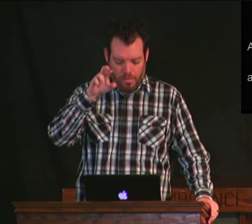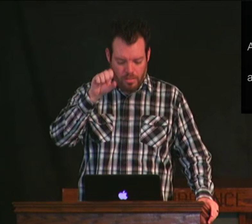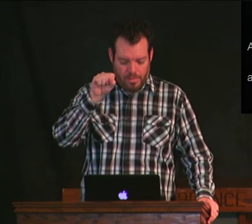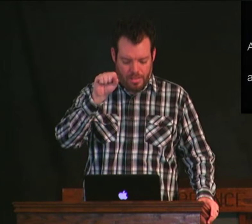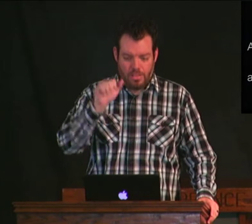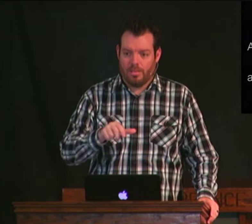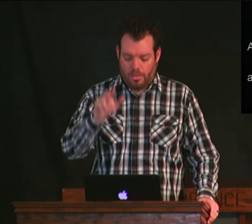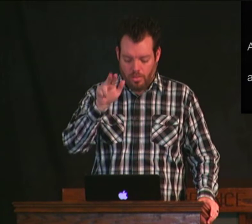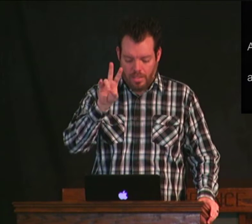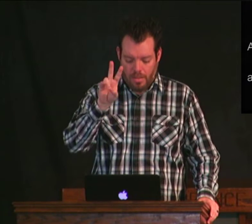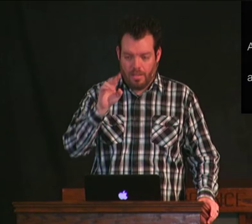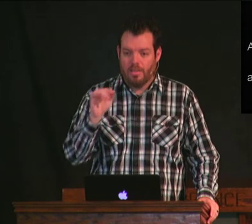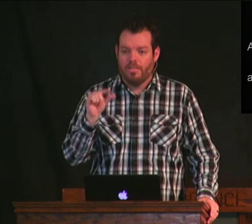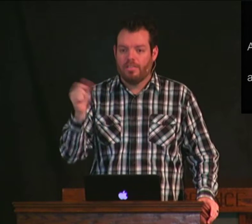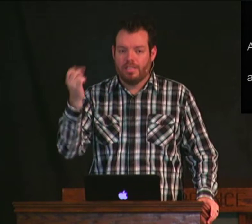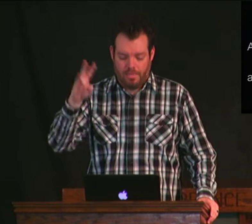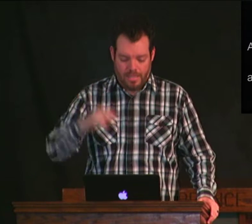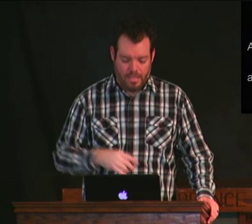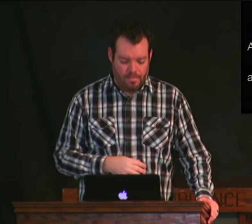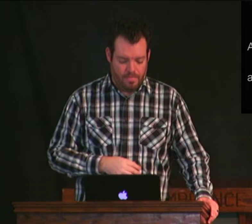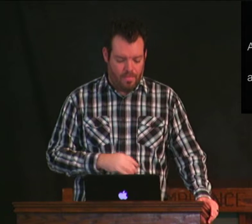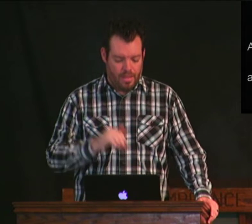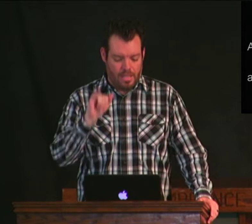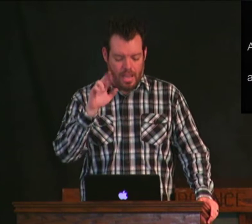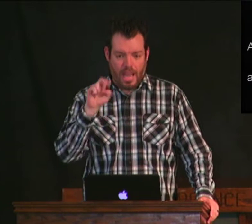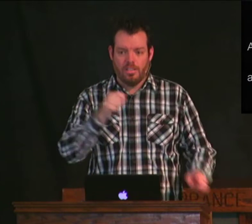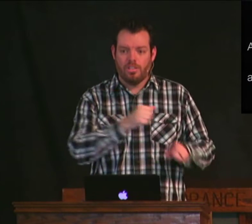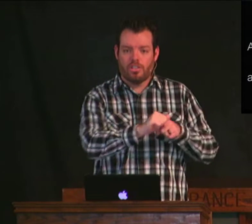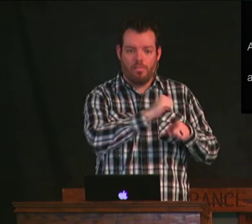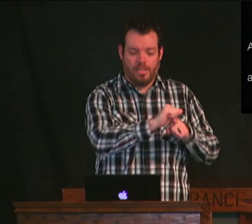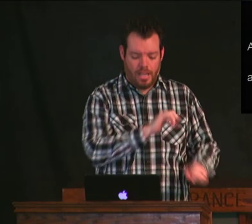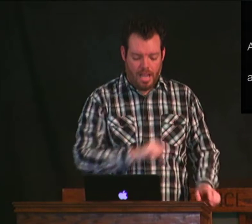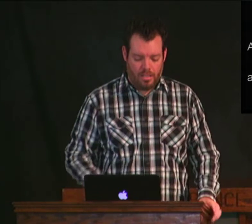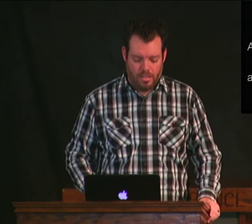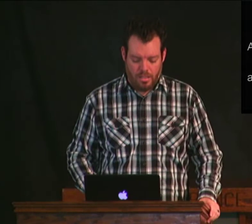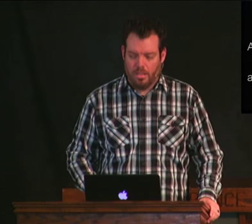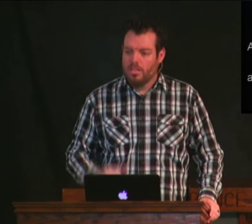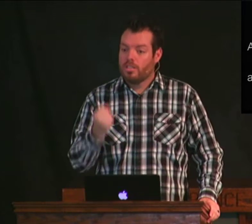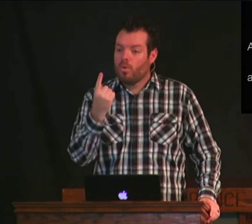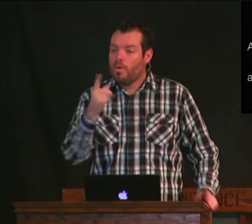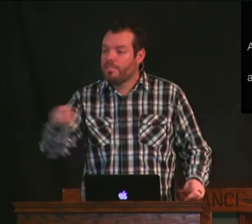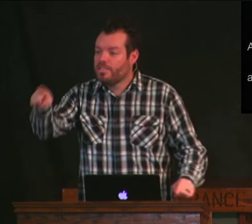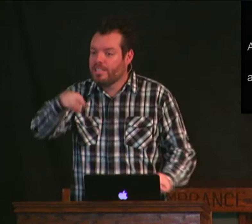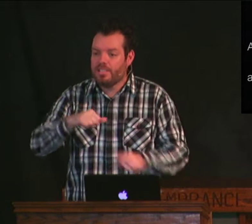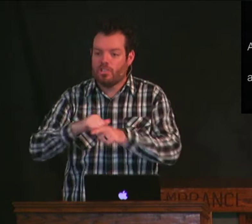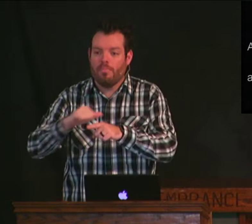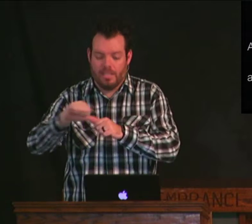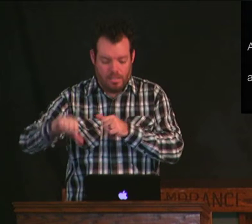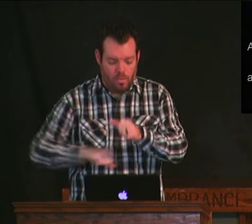Proverbs chapter 27, verse 17. As iron sharpens iron, so one person sharpens